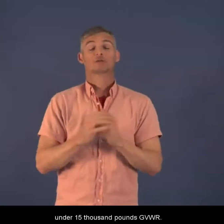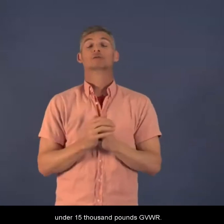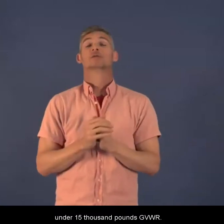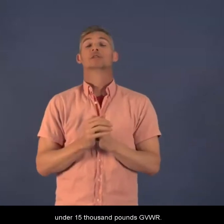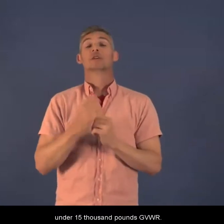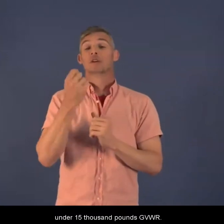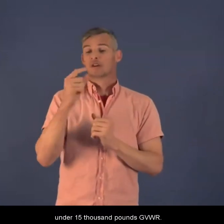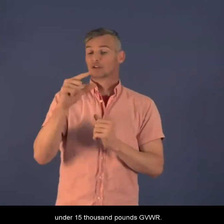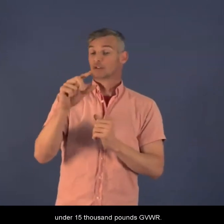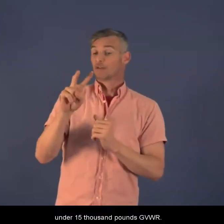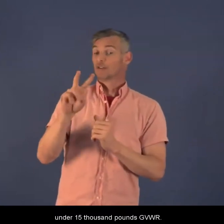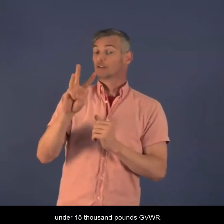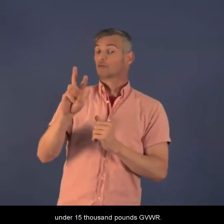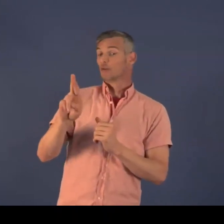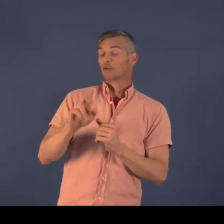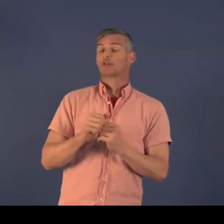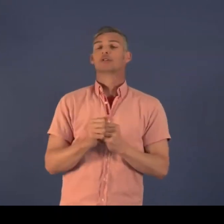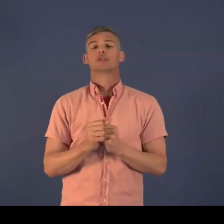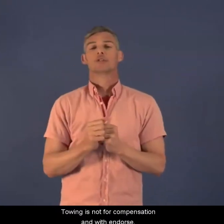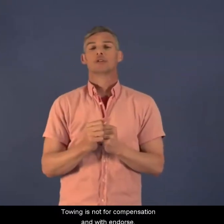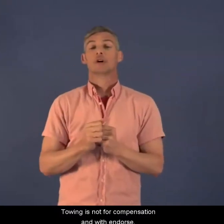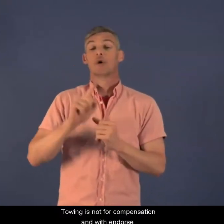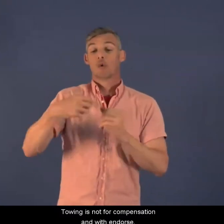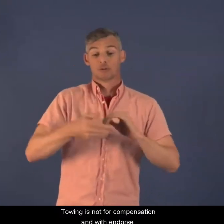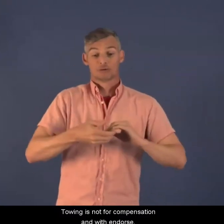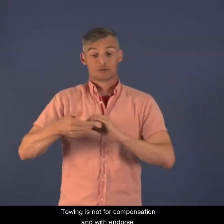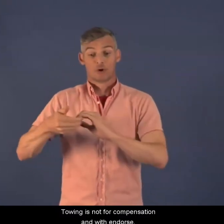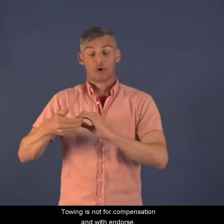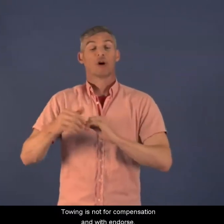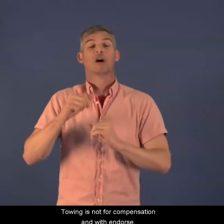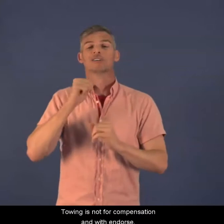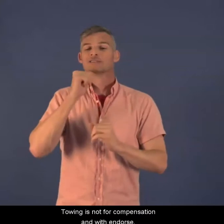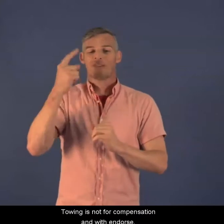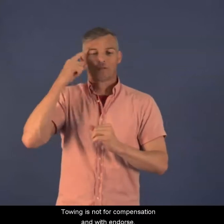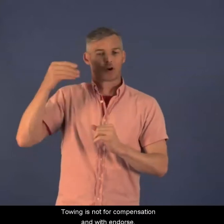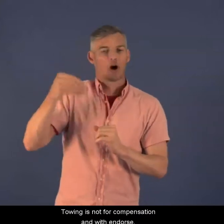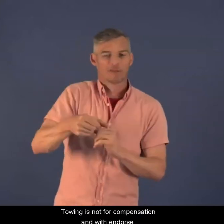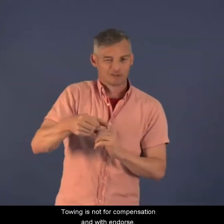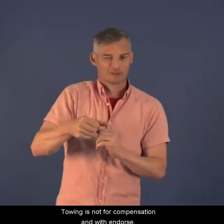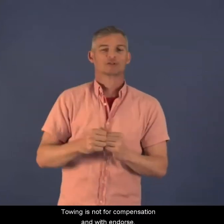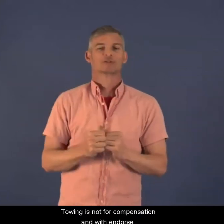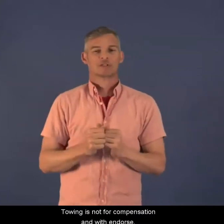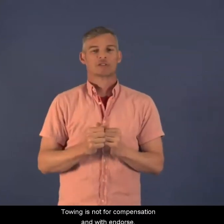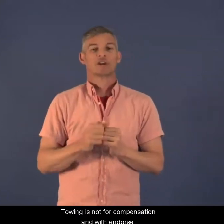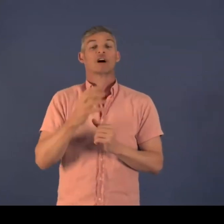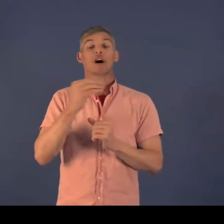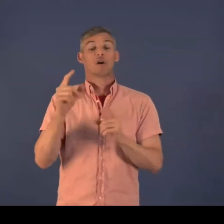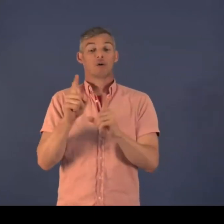pounds GVWR when towing is not for compensation and with endorsement.